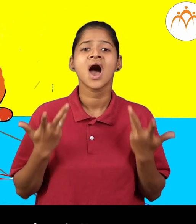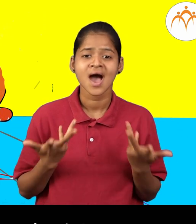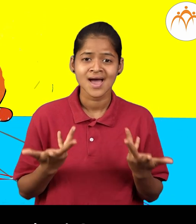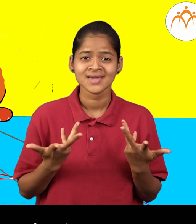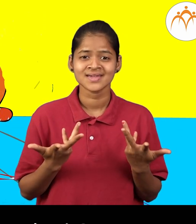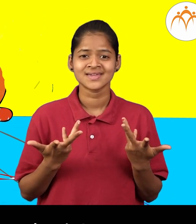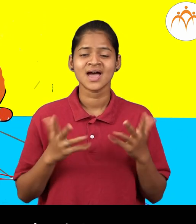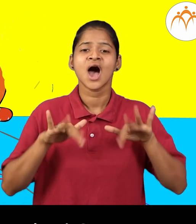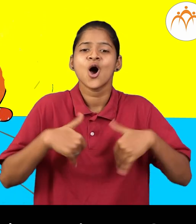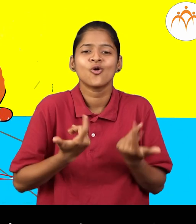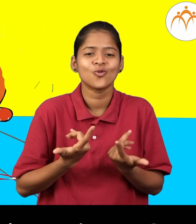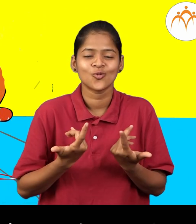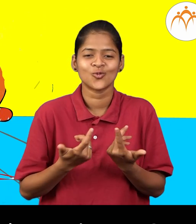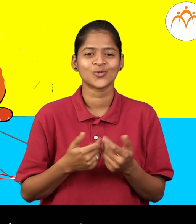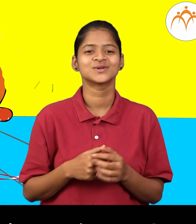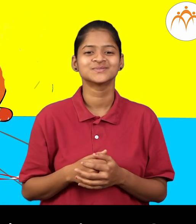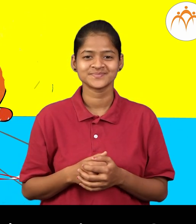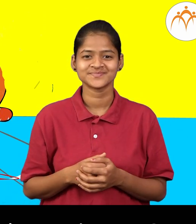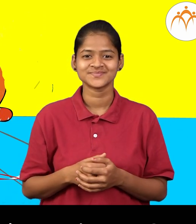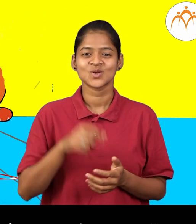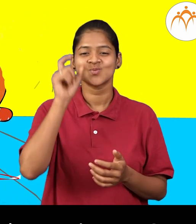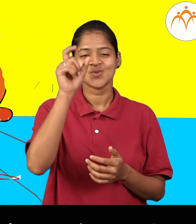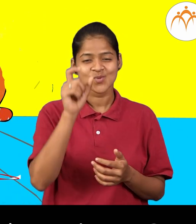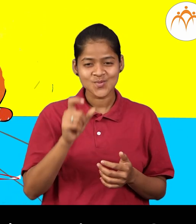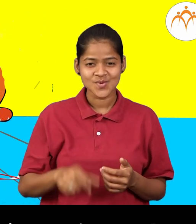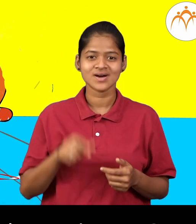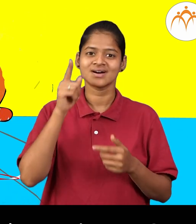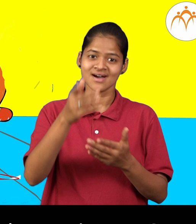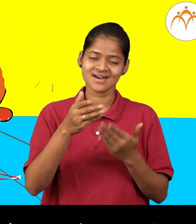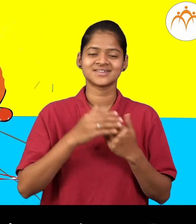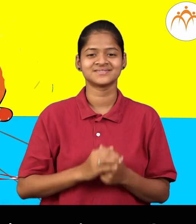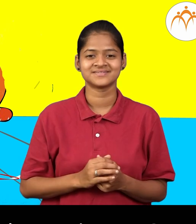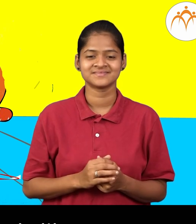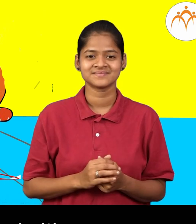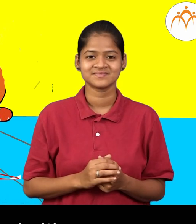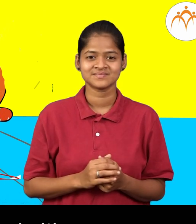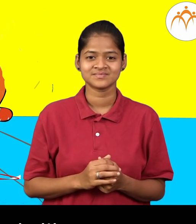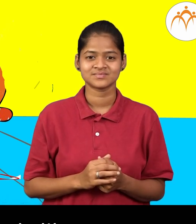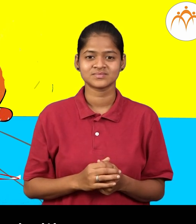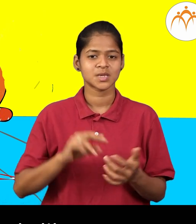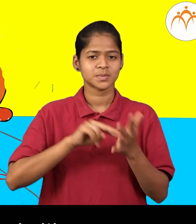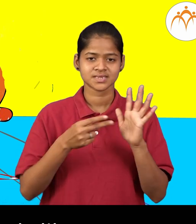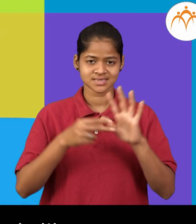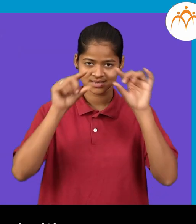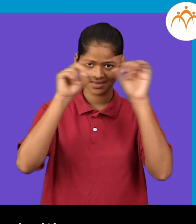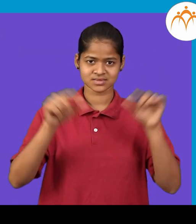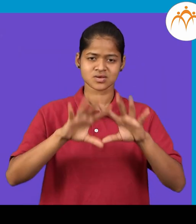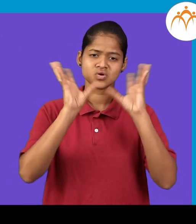did you make it? What do you see in these pictures? There are words like what,